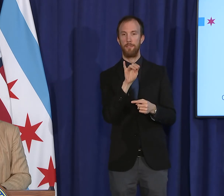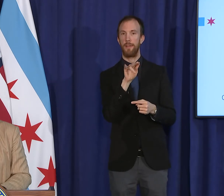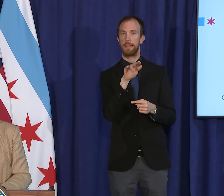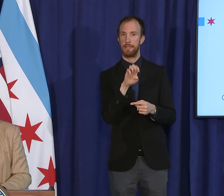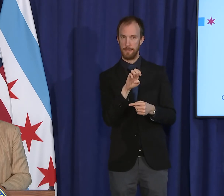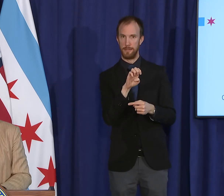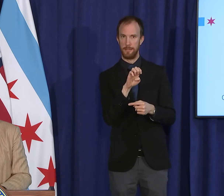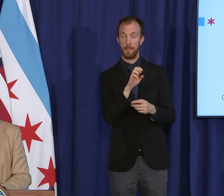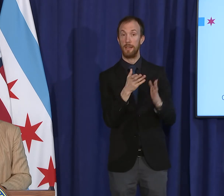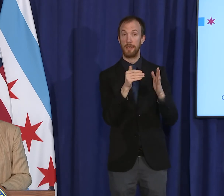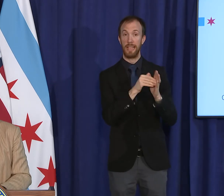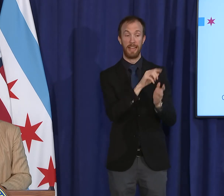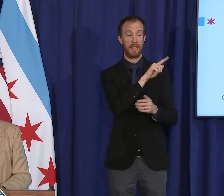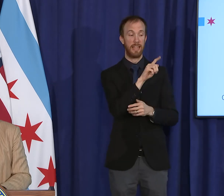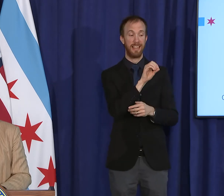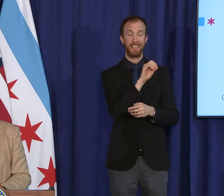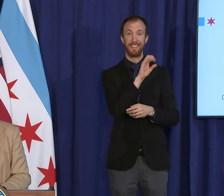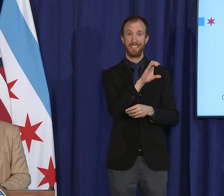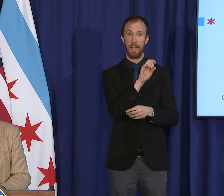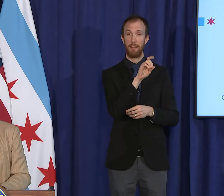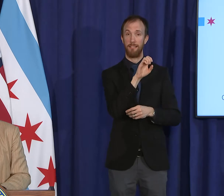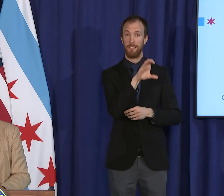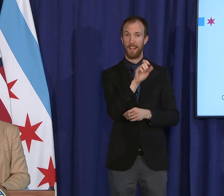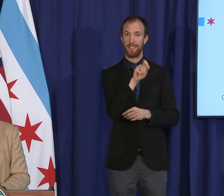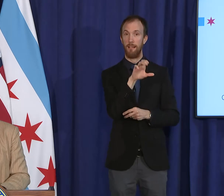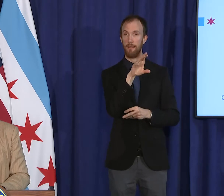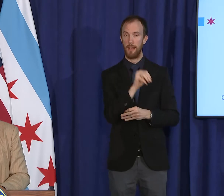ZocDoc.com/vaccine. That's